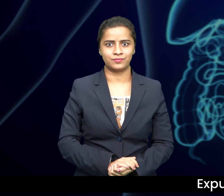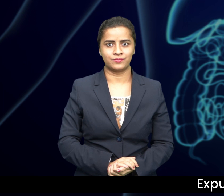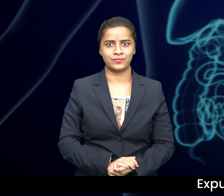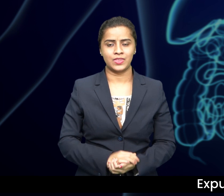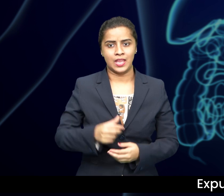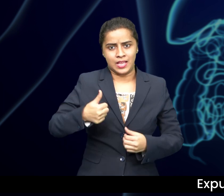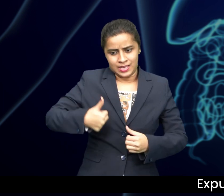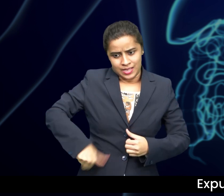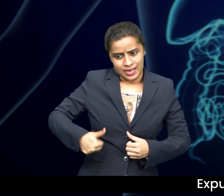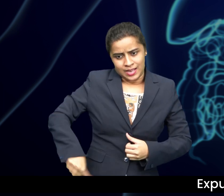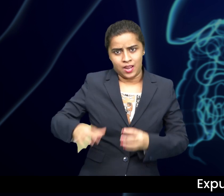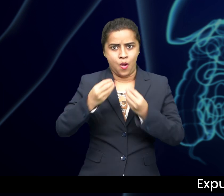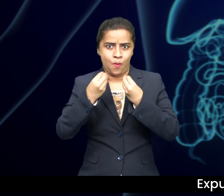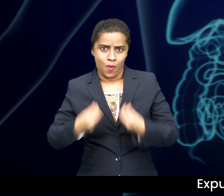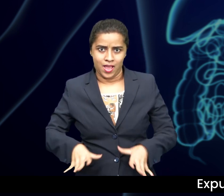expulsion of wastes.